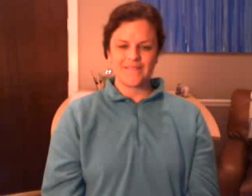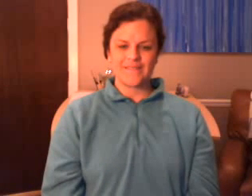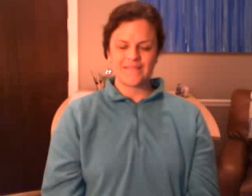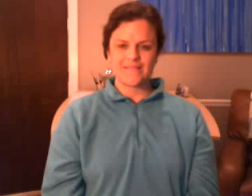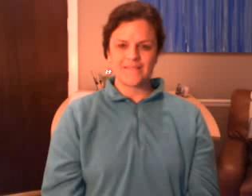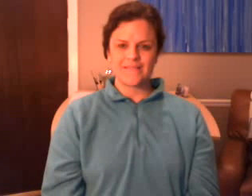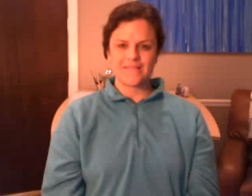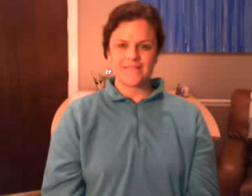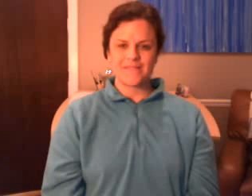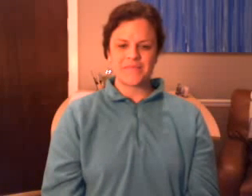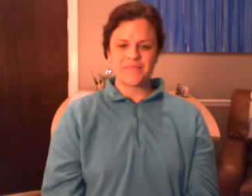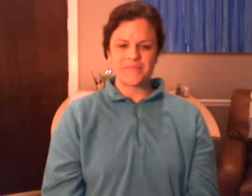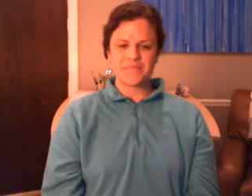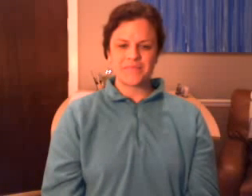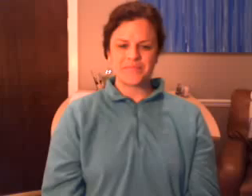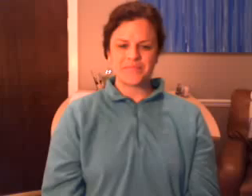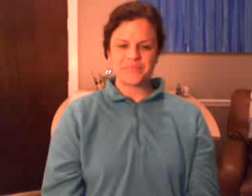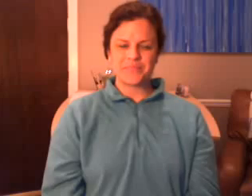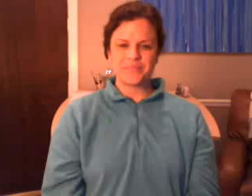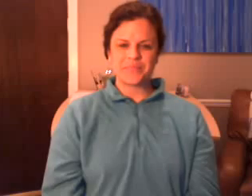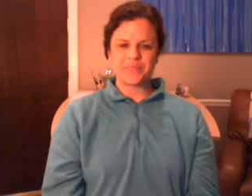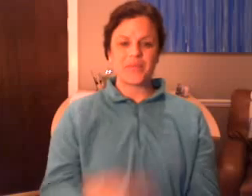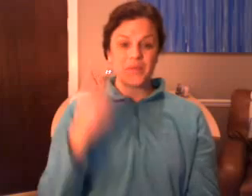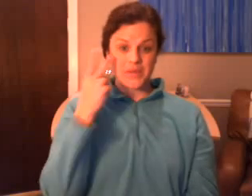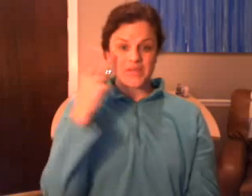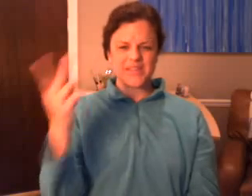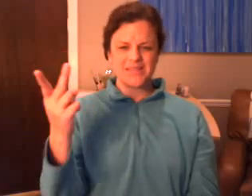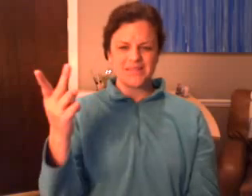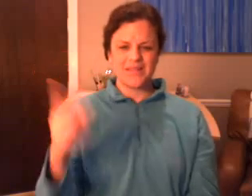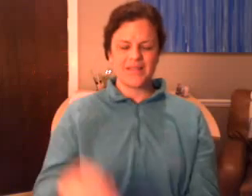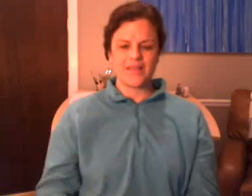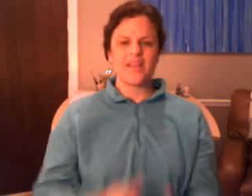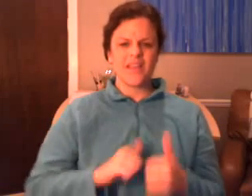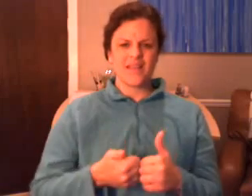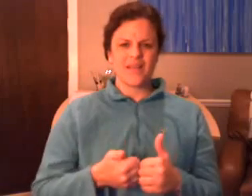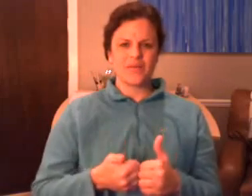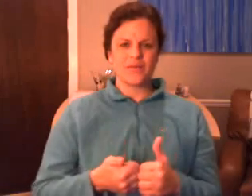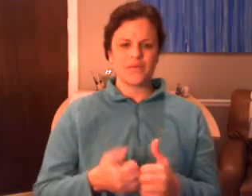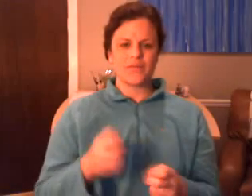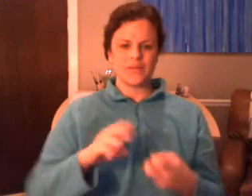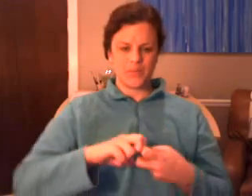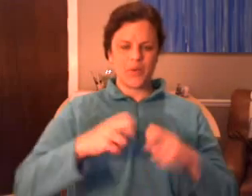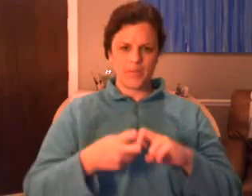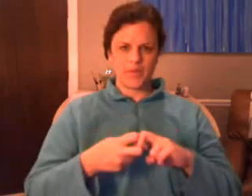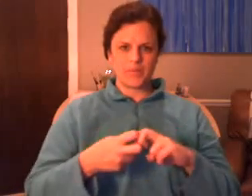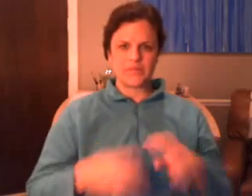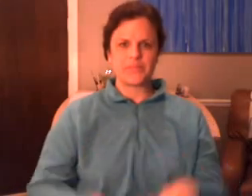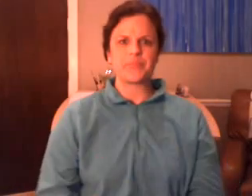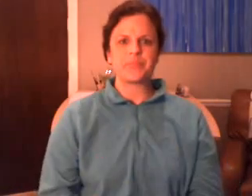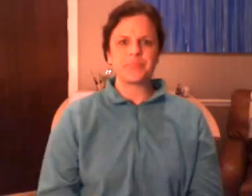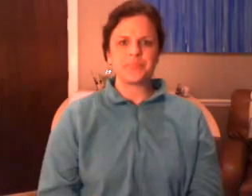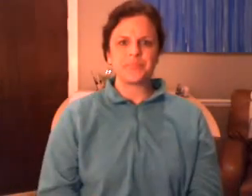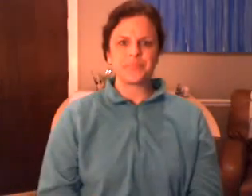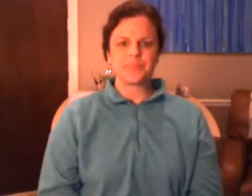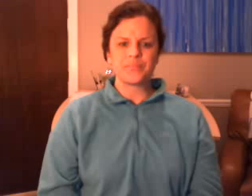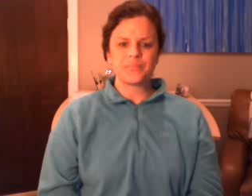So hopefully that gives you a sense of how to do these types of problems. And more than, I guess this, and you're going to learn multiplication